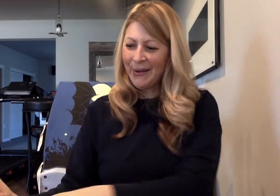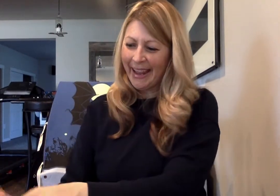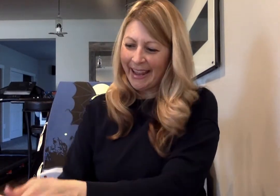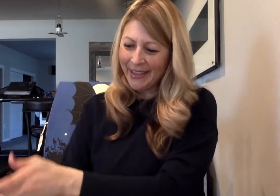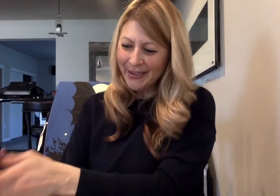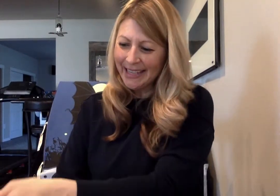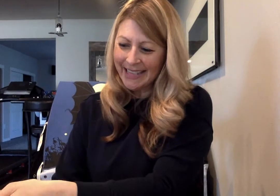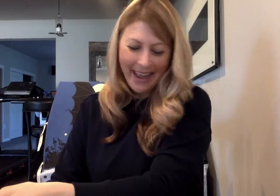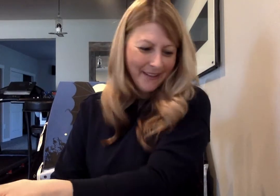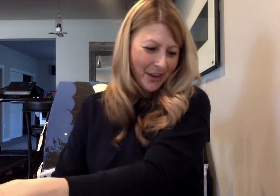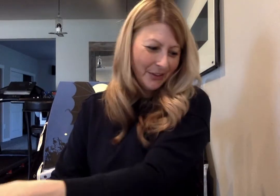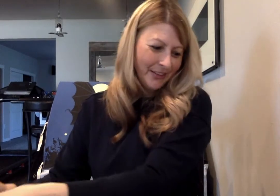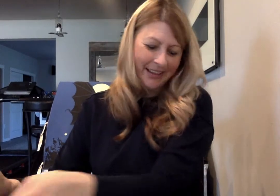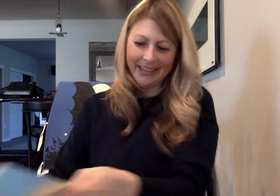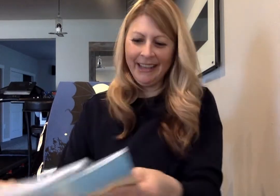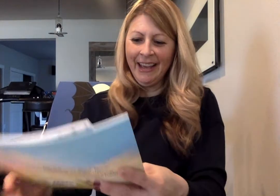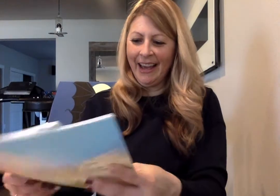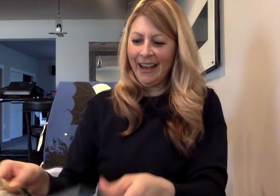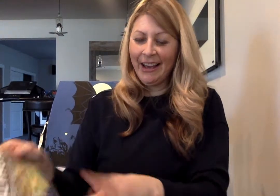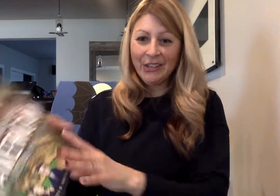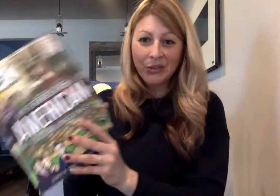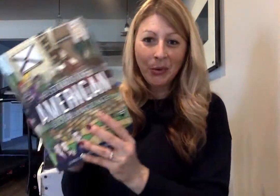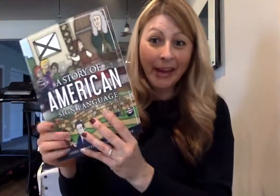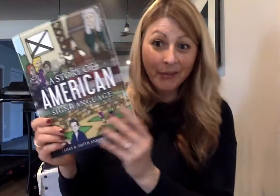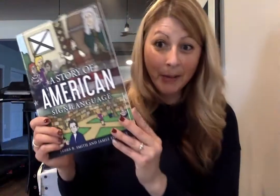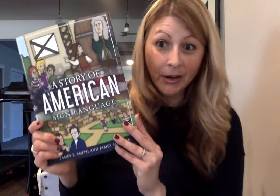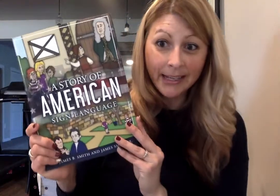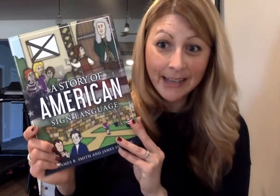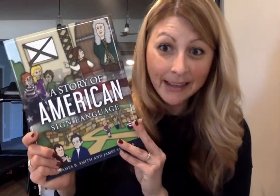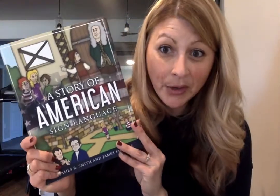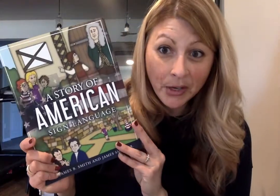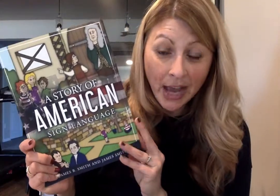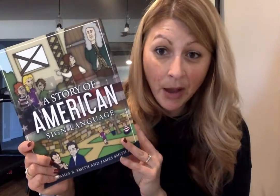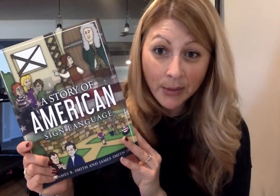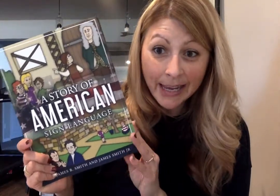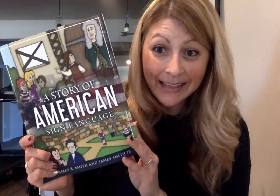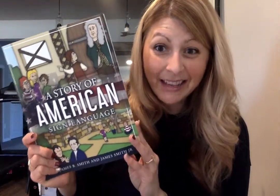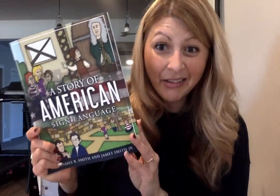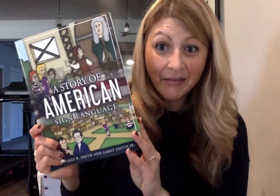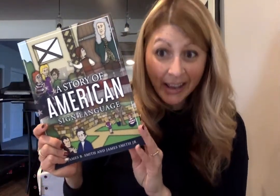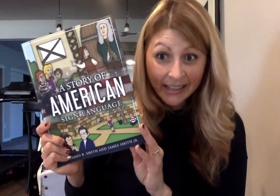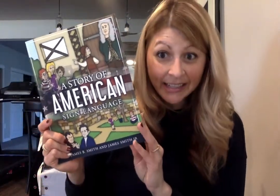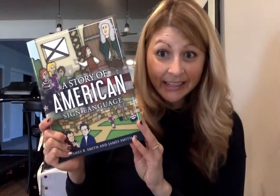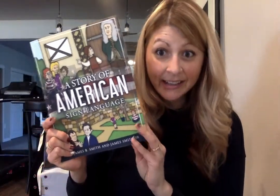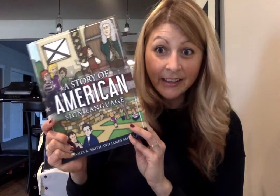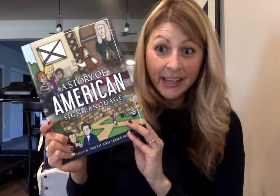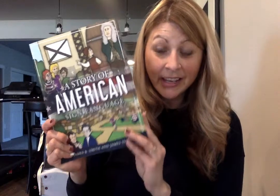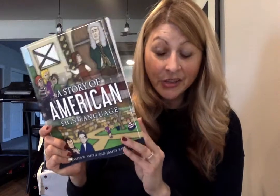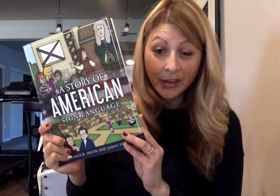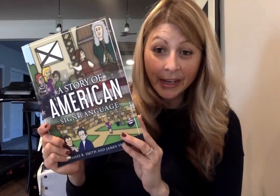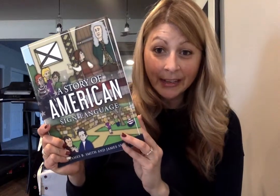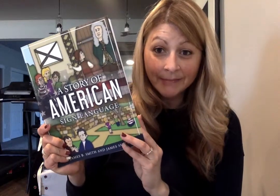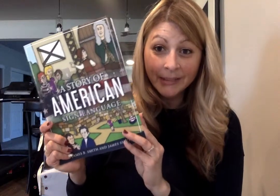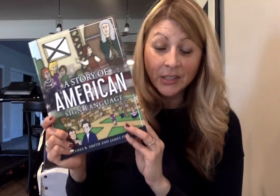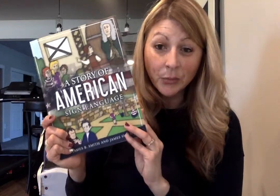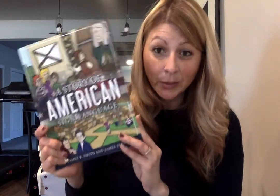Okay, other things I have that are fun. A story of American Sign Language. How was ASL invented? The history is